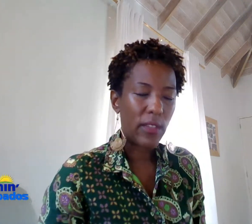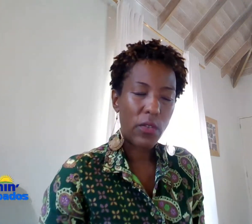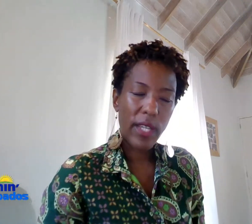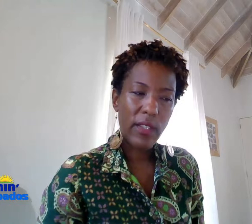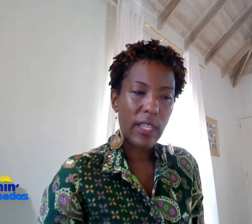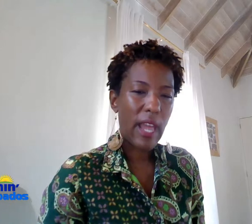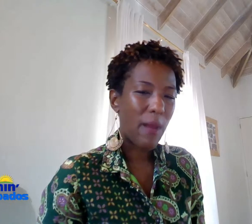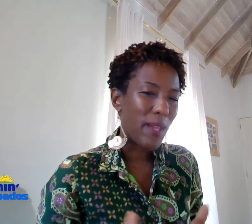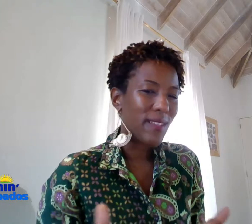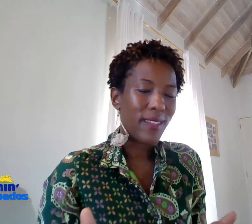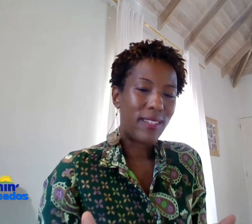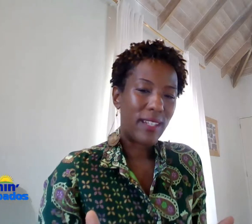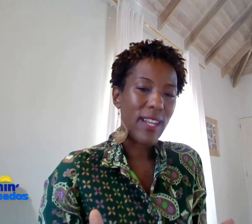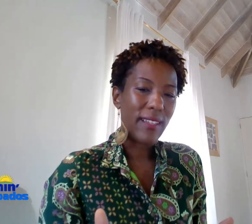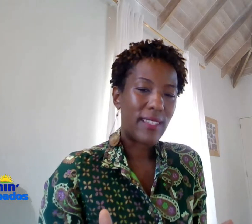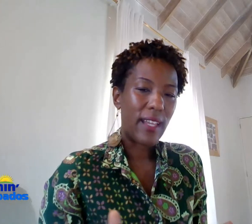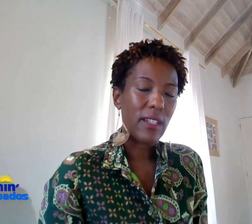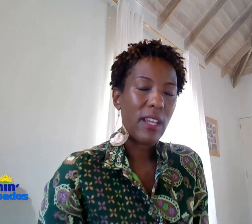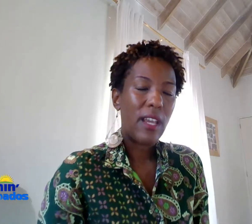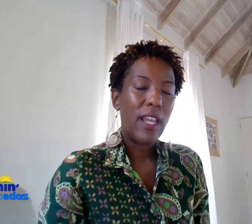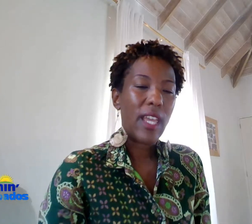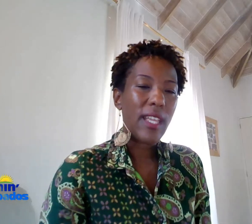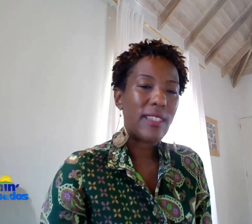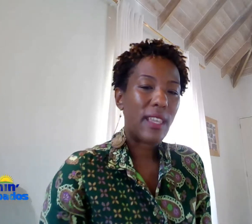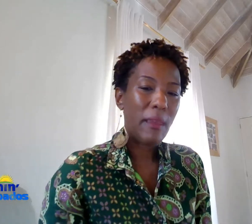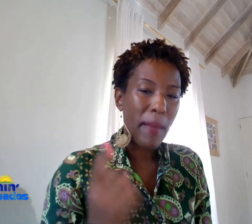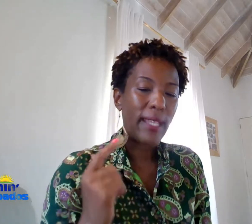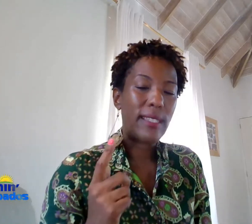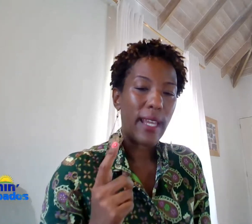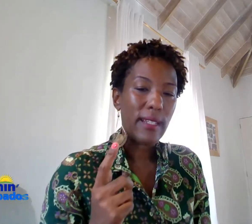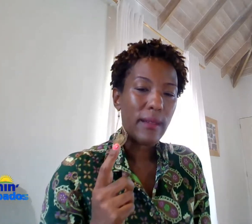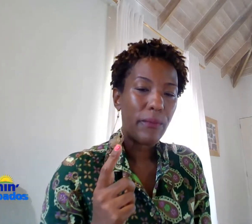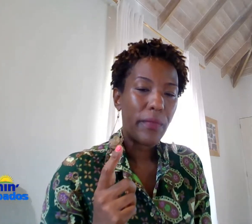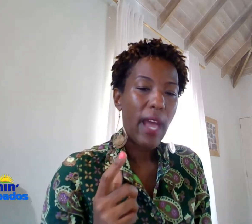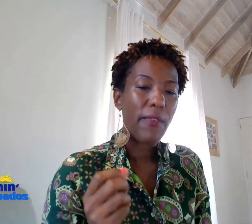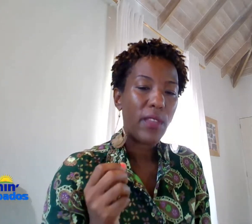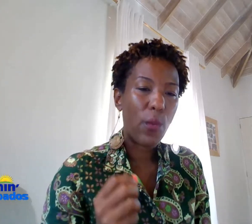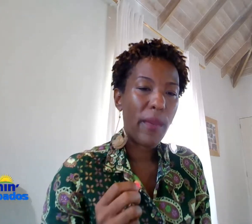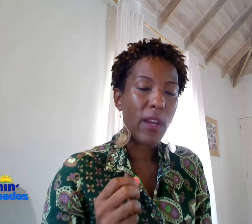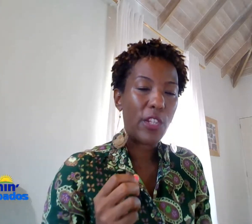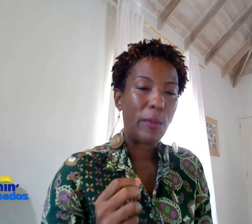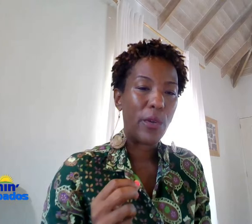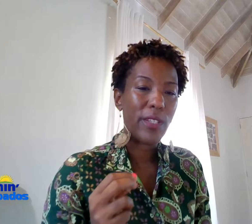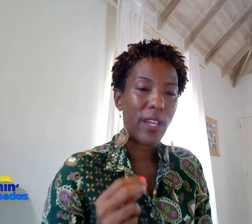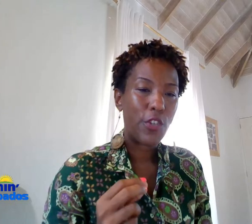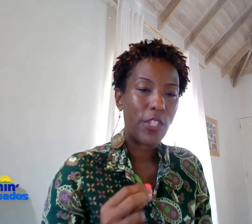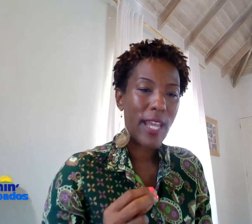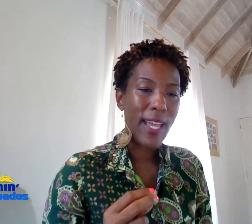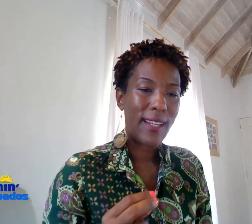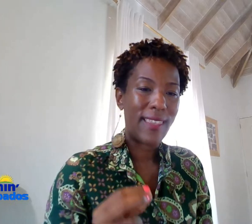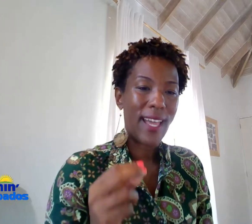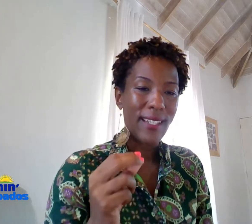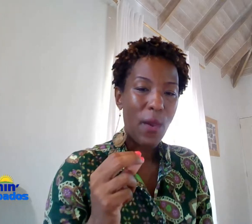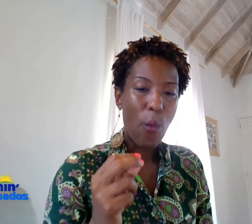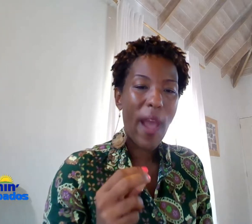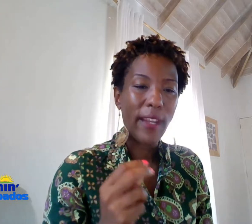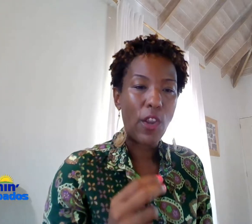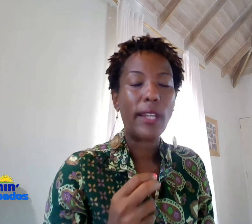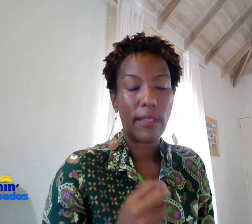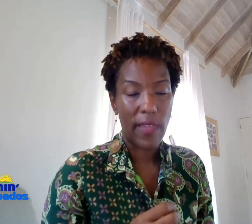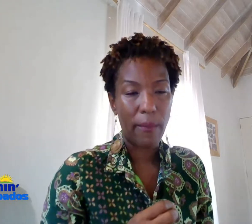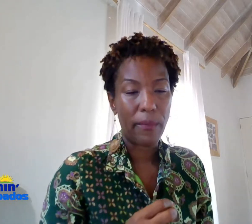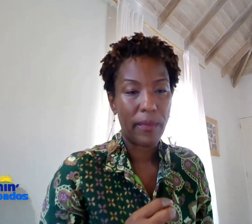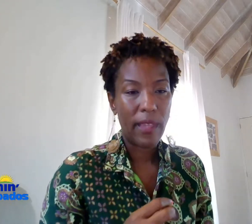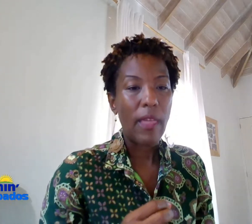been doing, and it's unique to the Caribbean to a certain extent, it's the mindset. Having the women entrepreneurs understand that